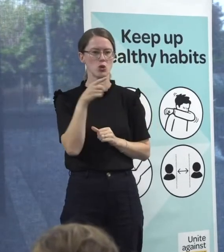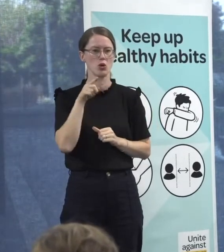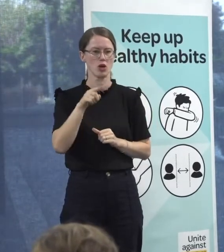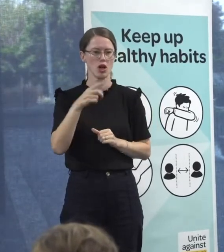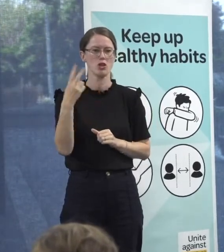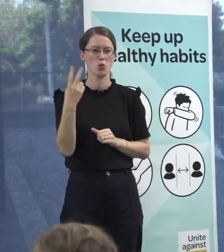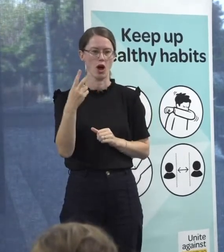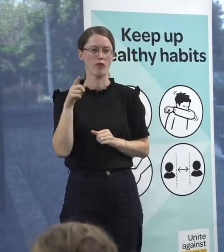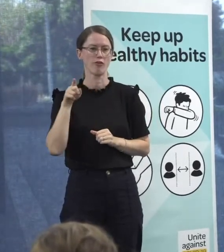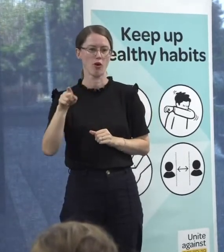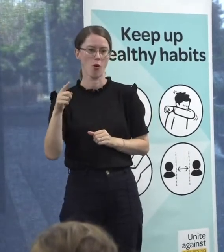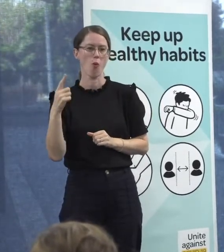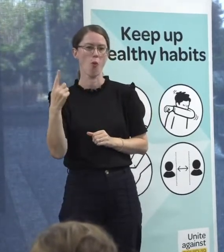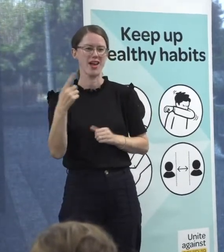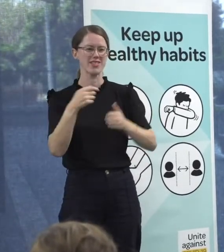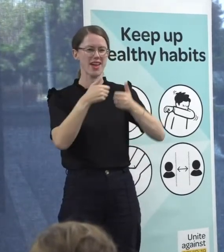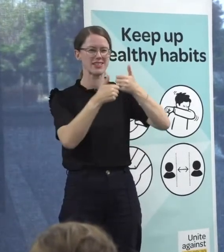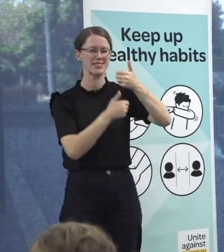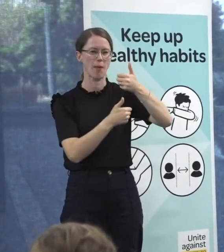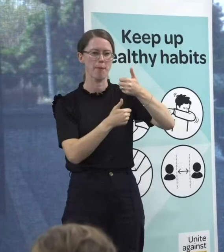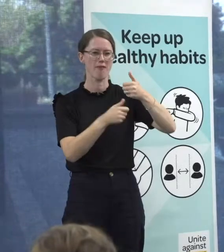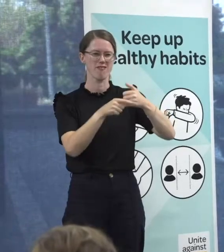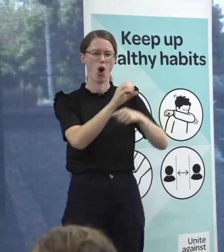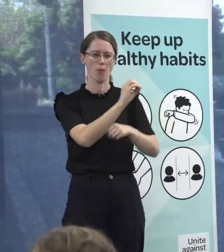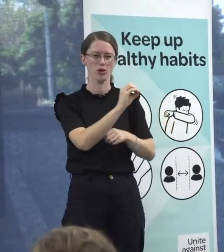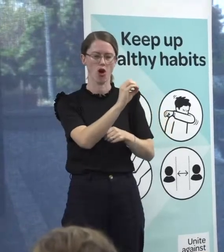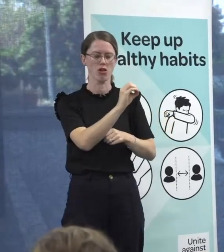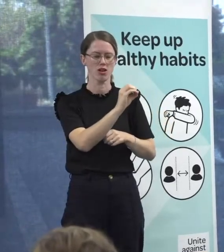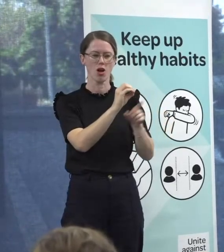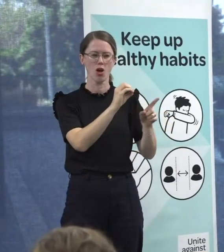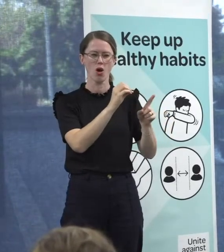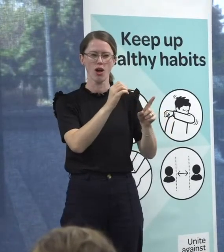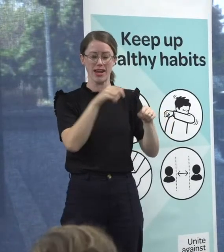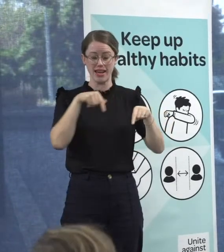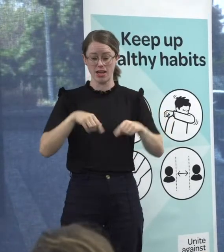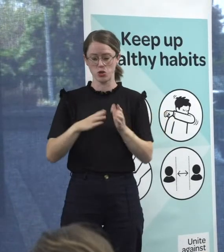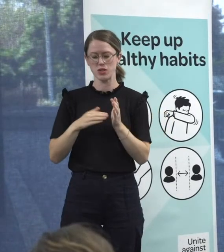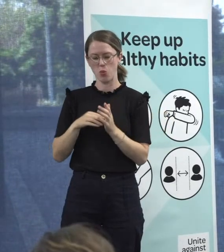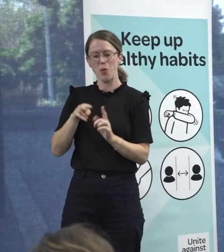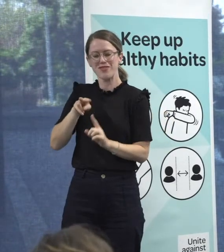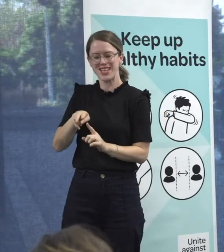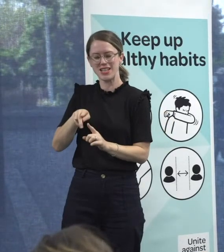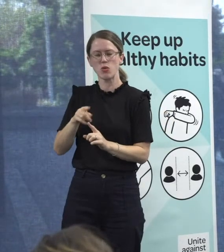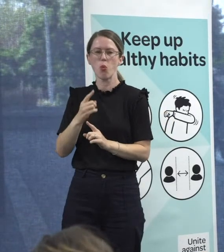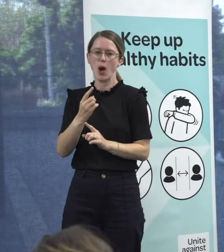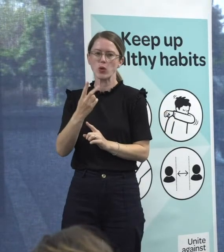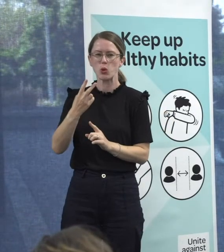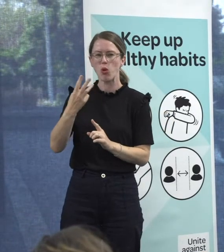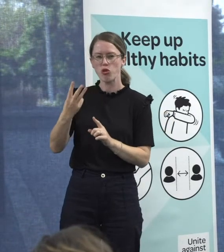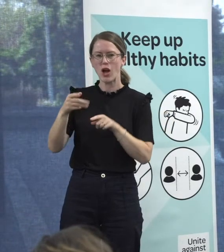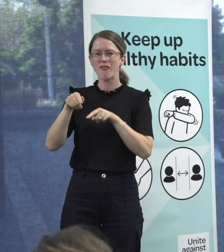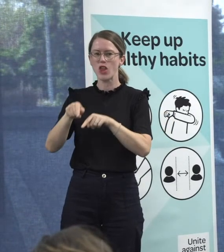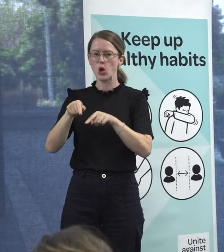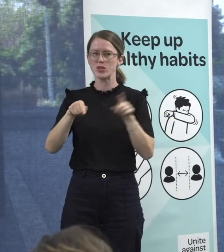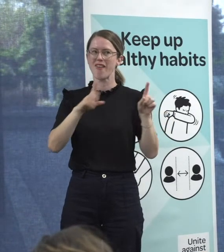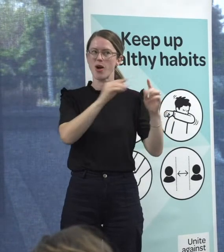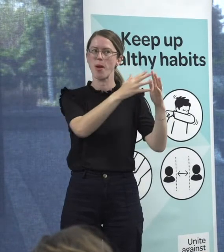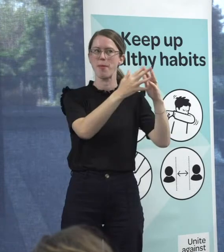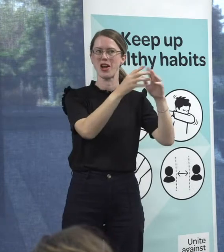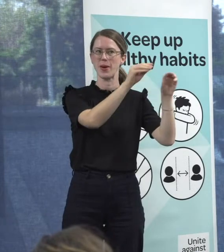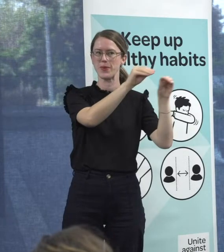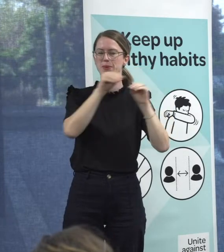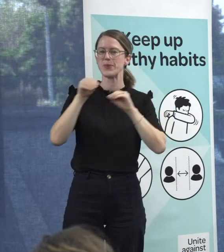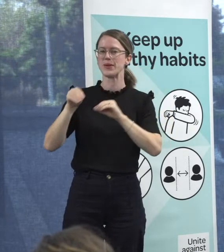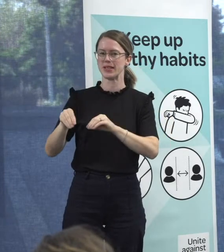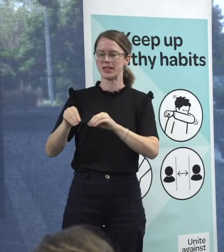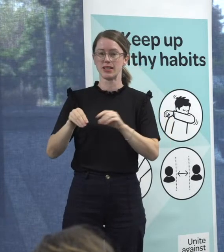BA2.12.1 subvariant. And we have detected a few cases of that here in New Zealand, all having come from the USA.